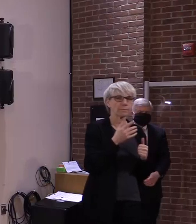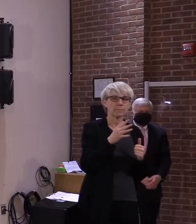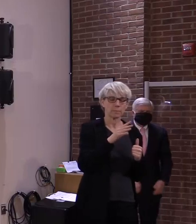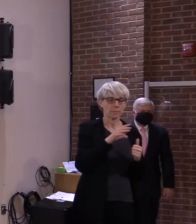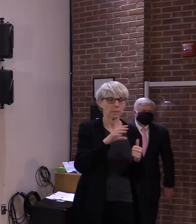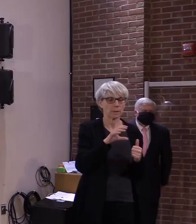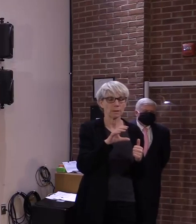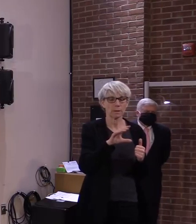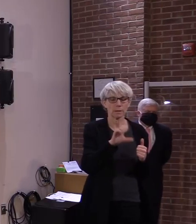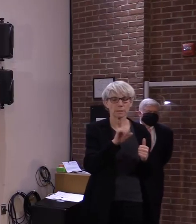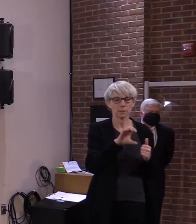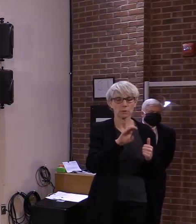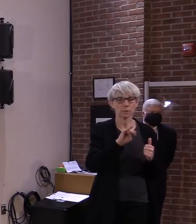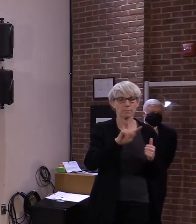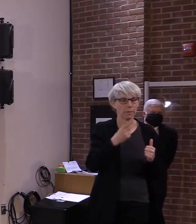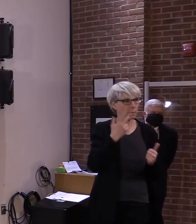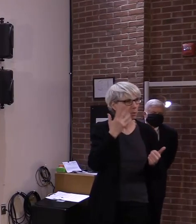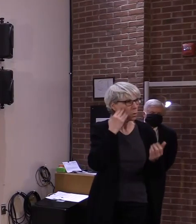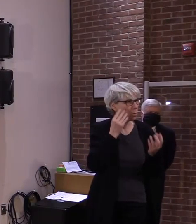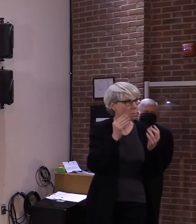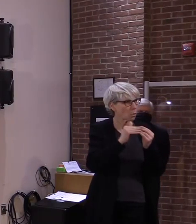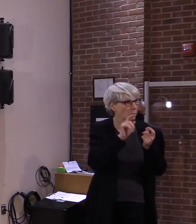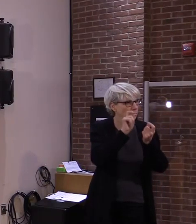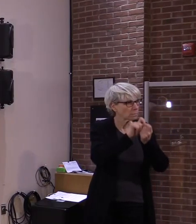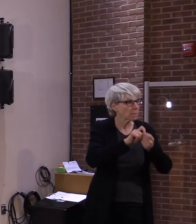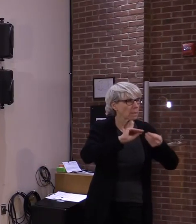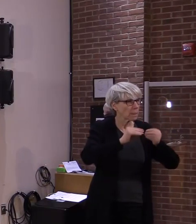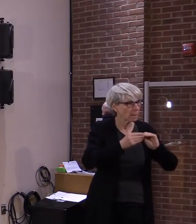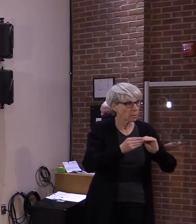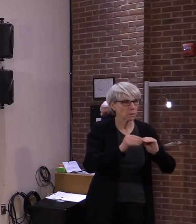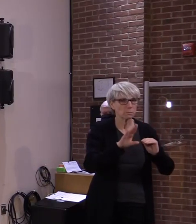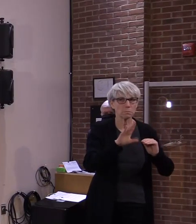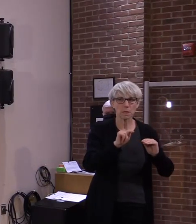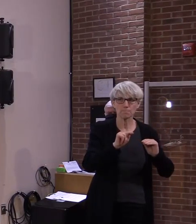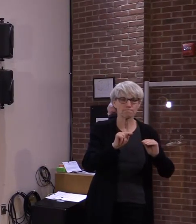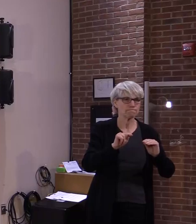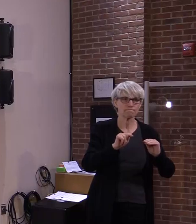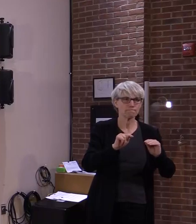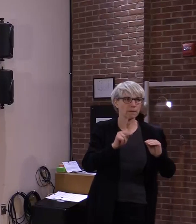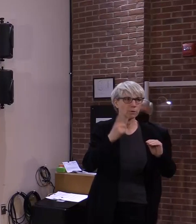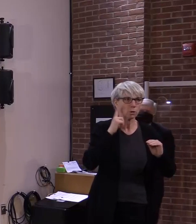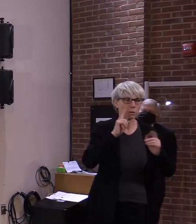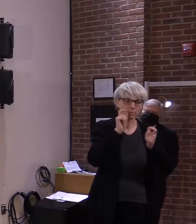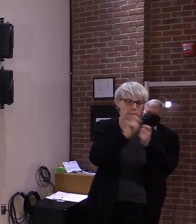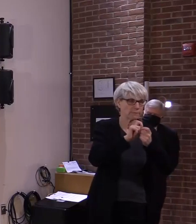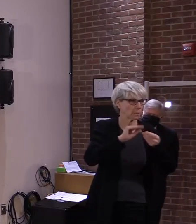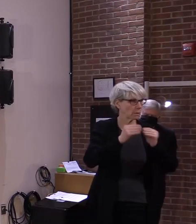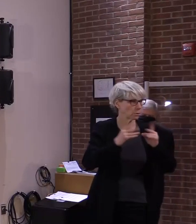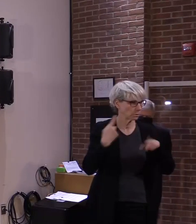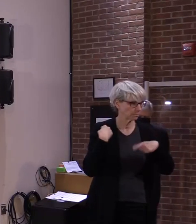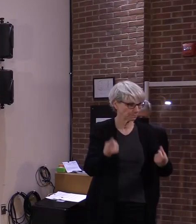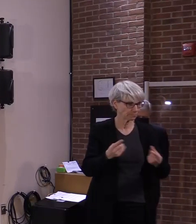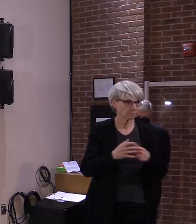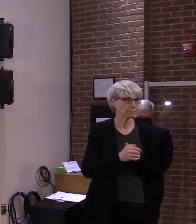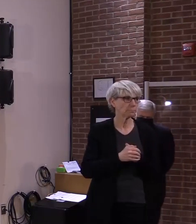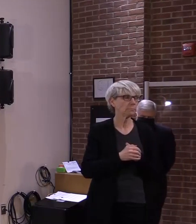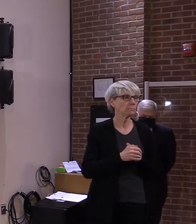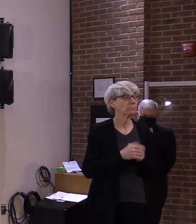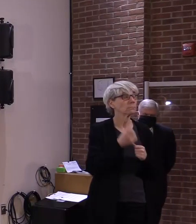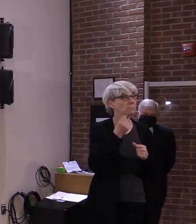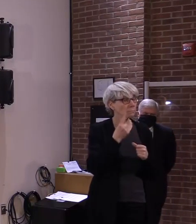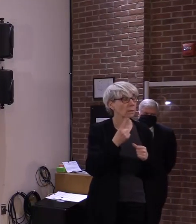needs at this point in time, because I'm not aware of that. I just know that the numbers